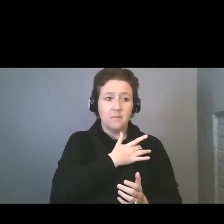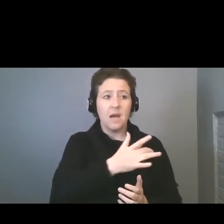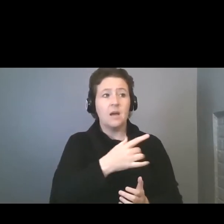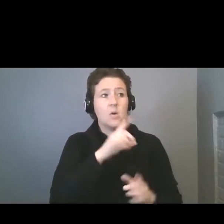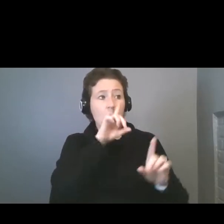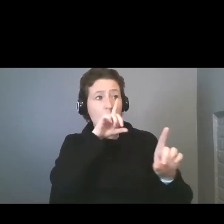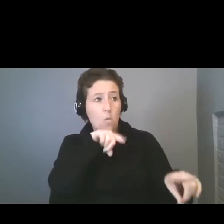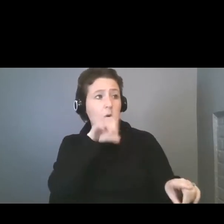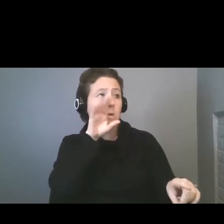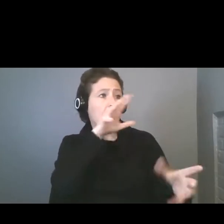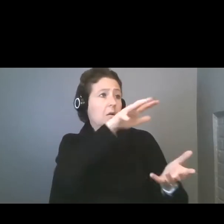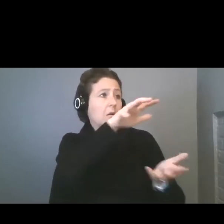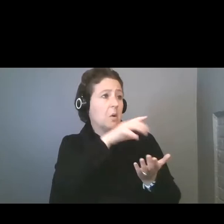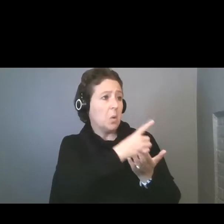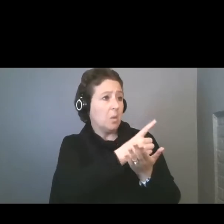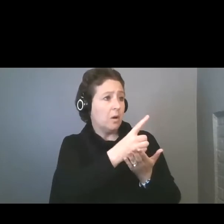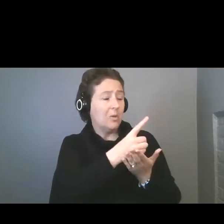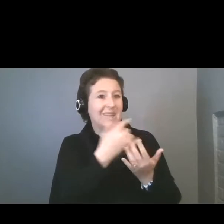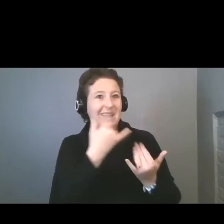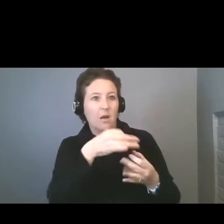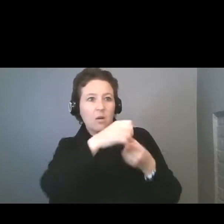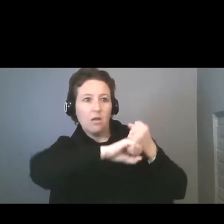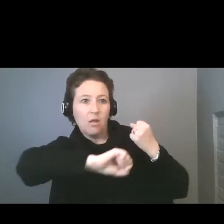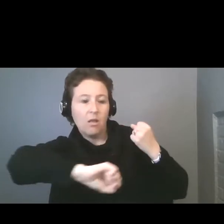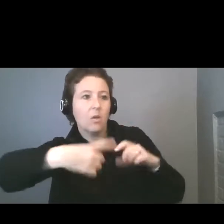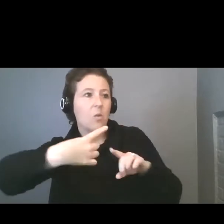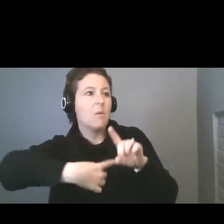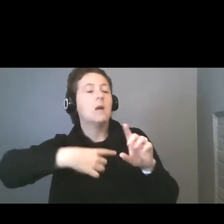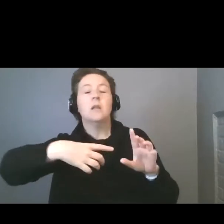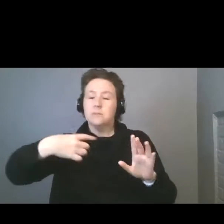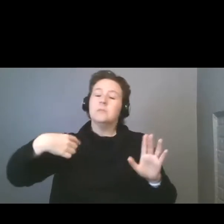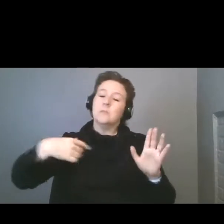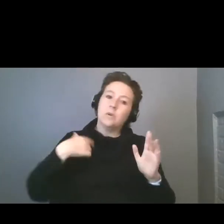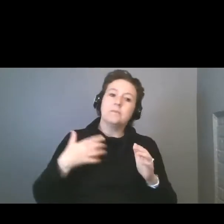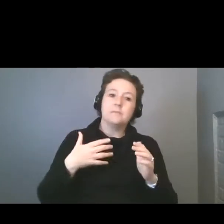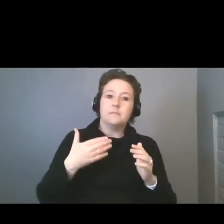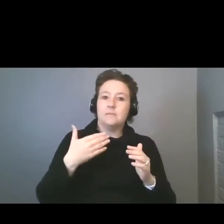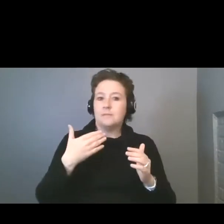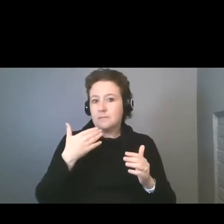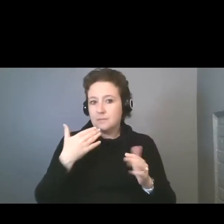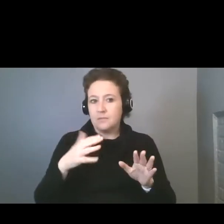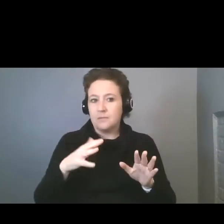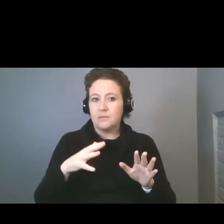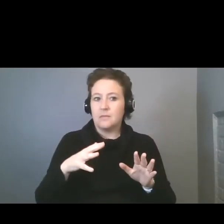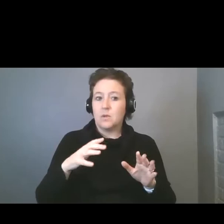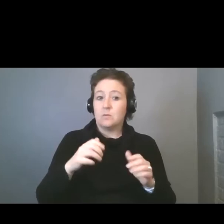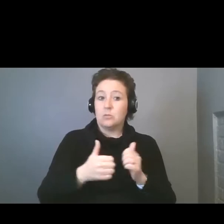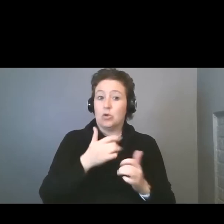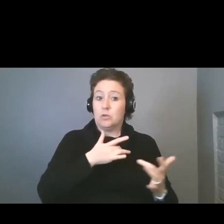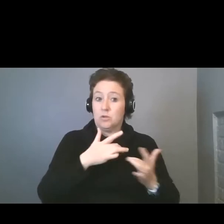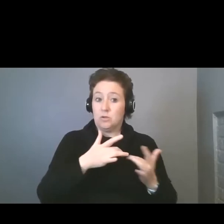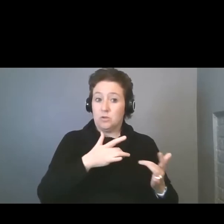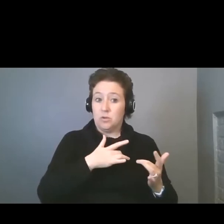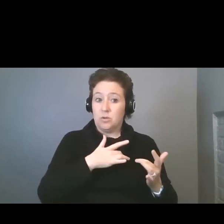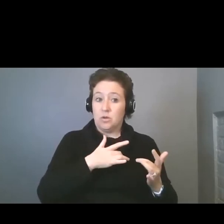we've done a good job of staying ahead of that. The concern early on was, oh no, with this increased need, might we run out